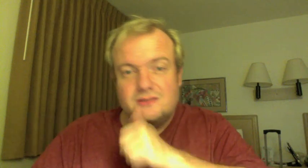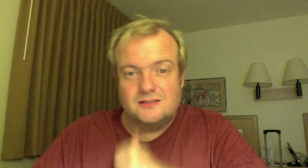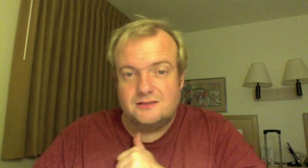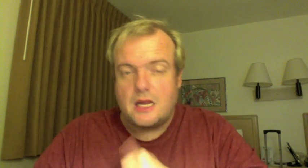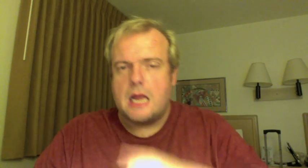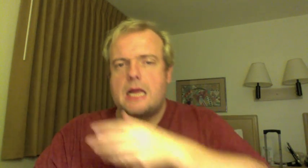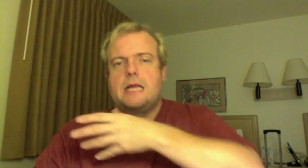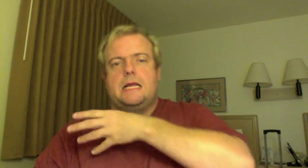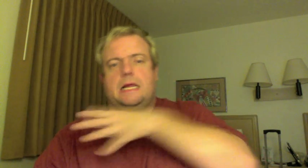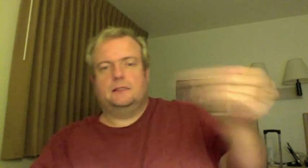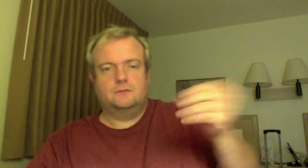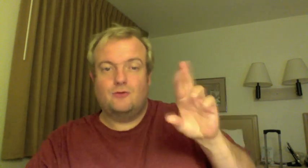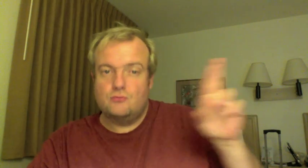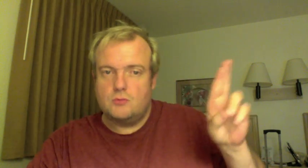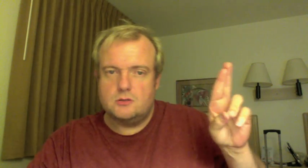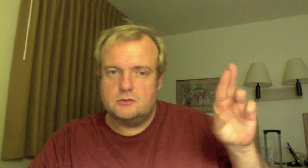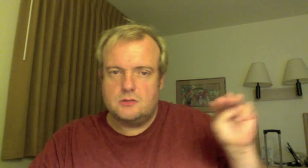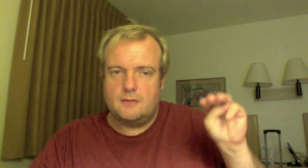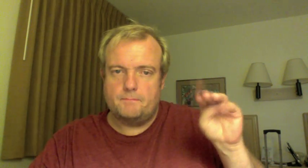This is the National Geographic Channel.